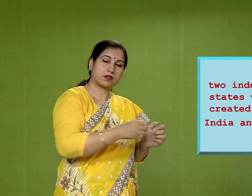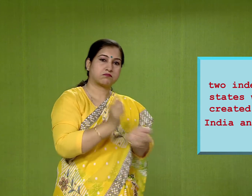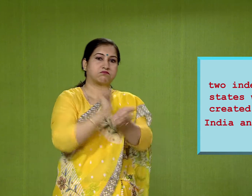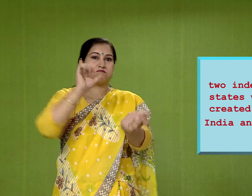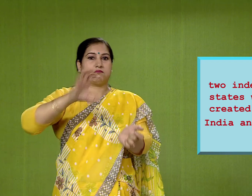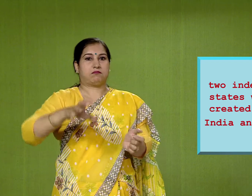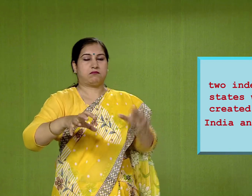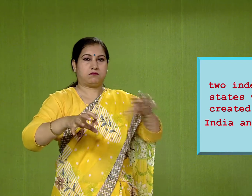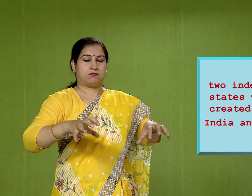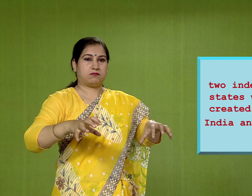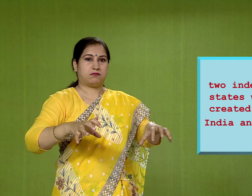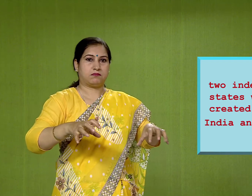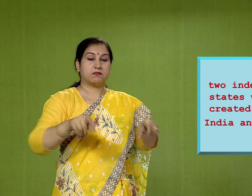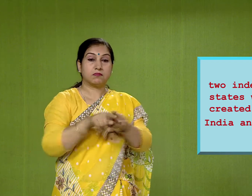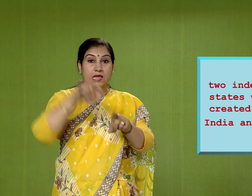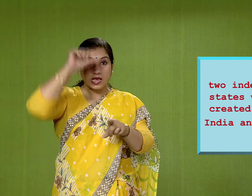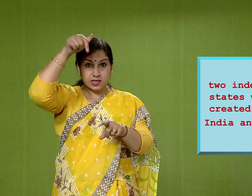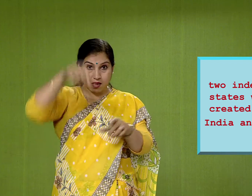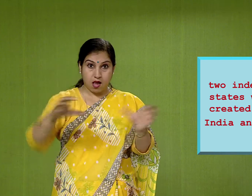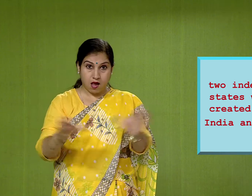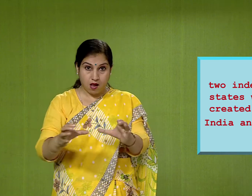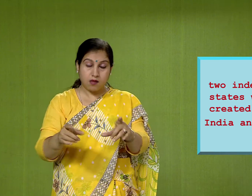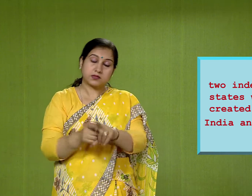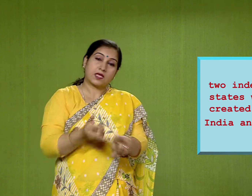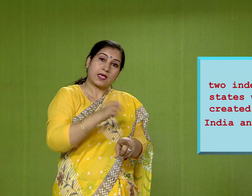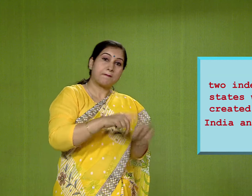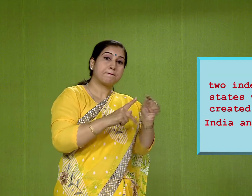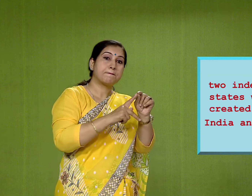created, India and Pakistan.